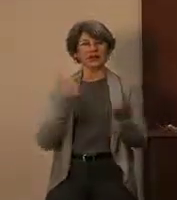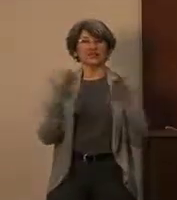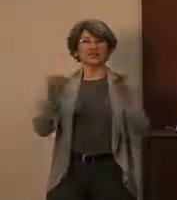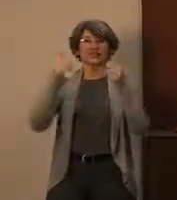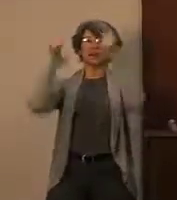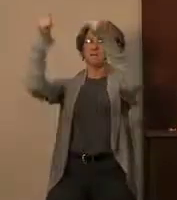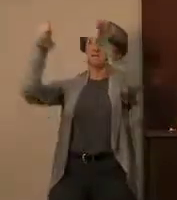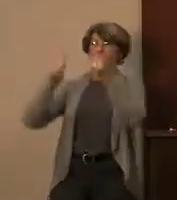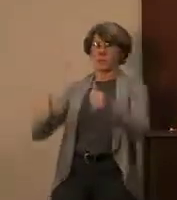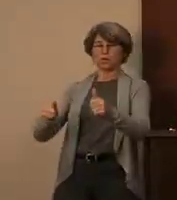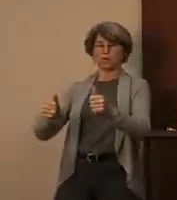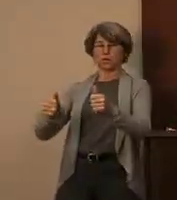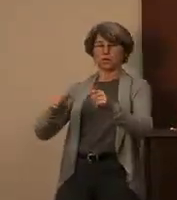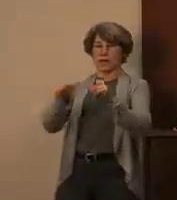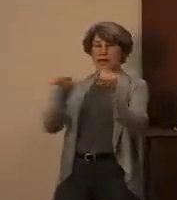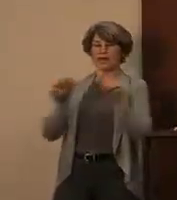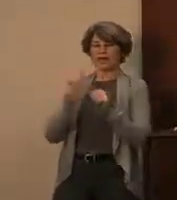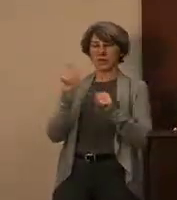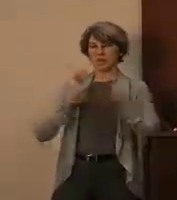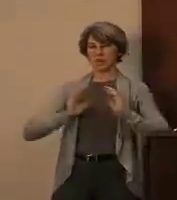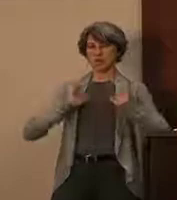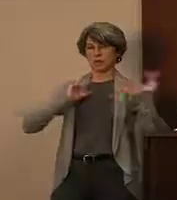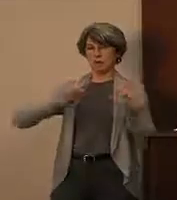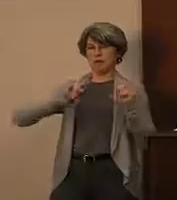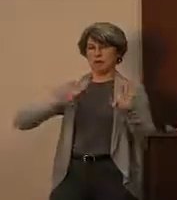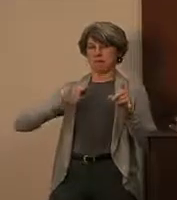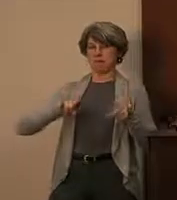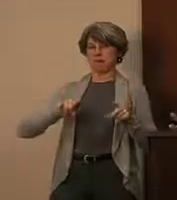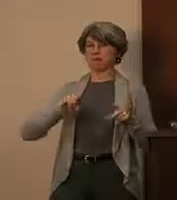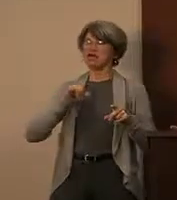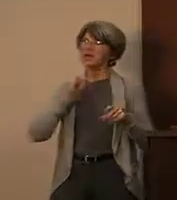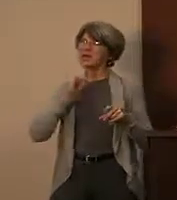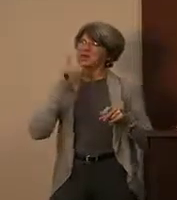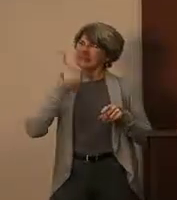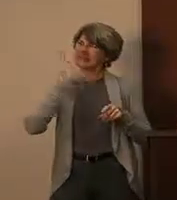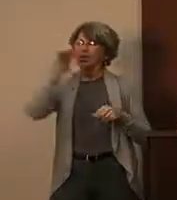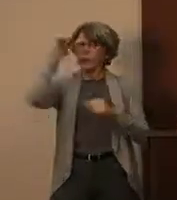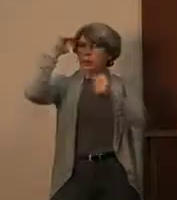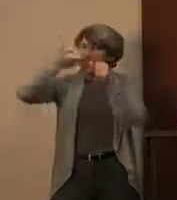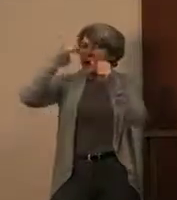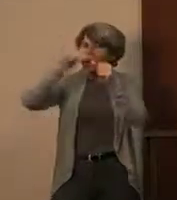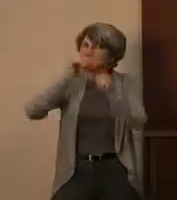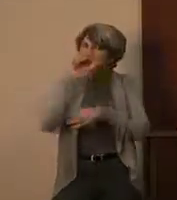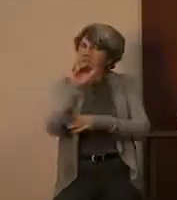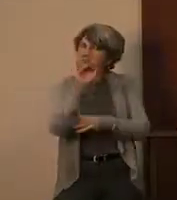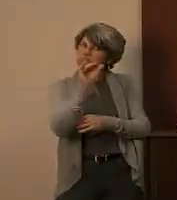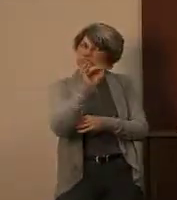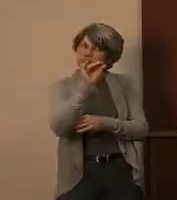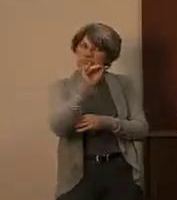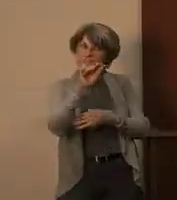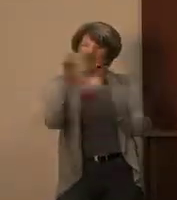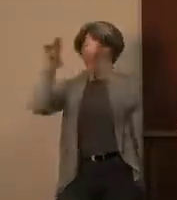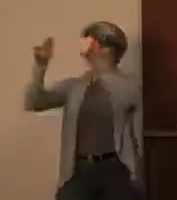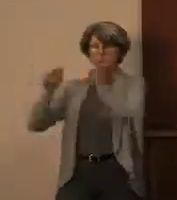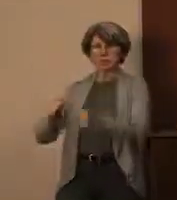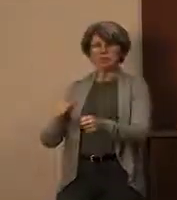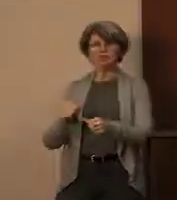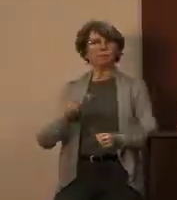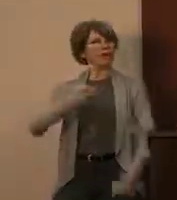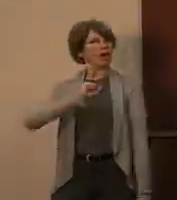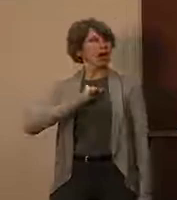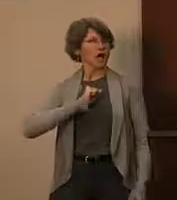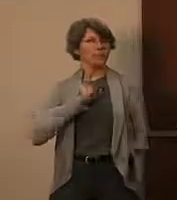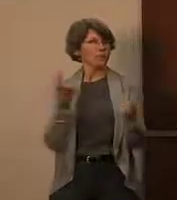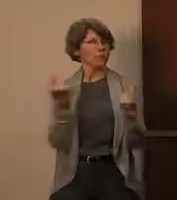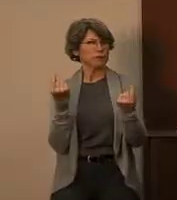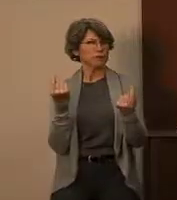areas where you have your consumers coming. You really need to remind them with these posters. With cough etiquette,